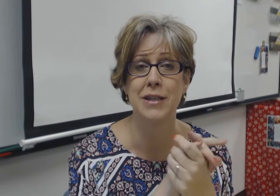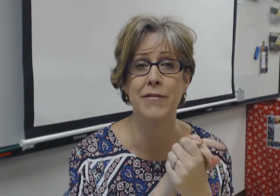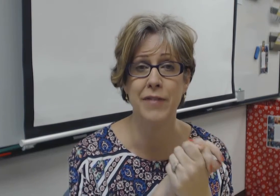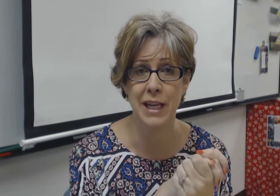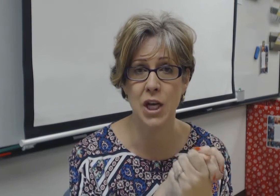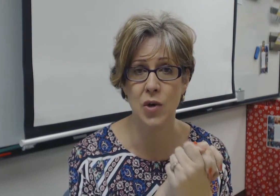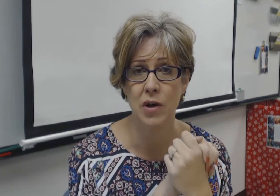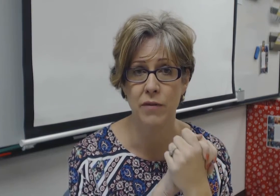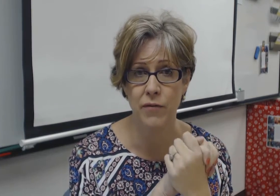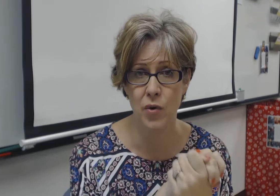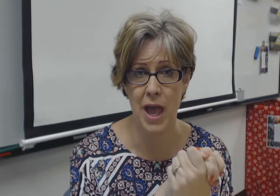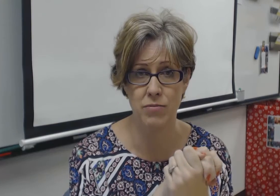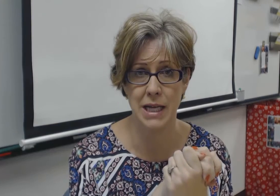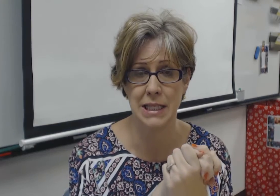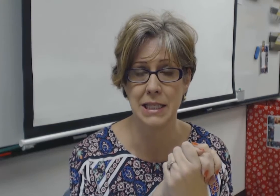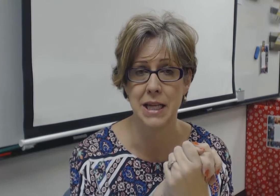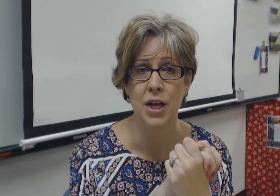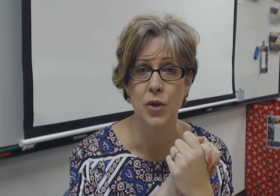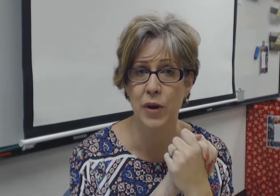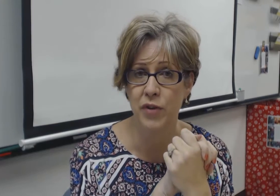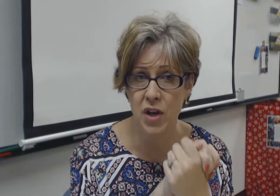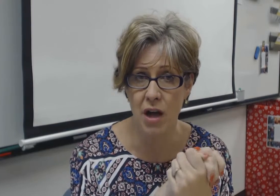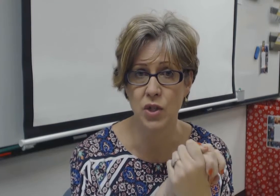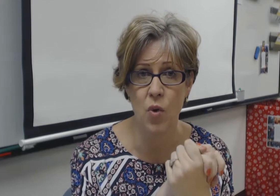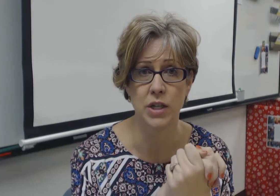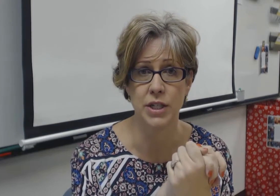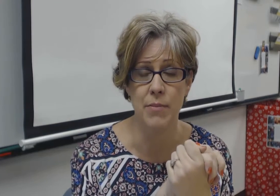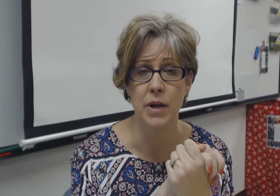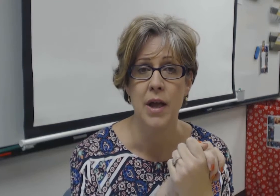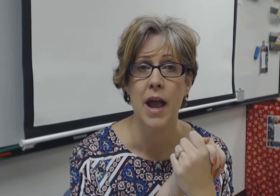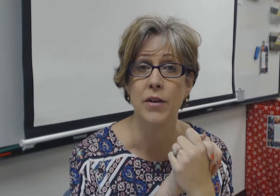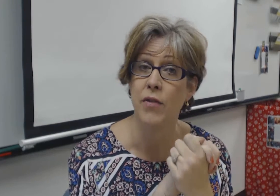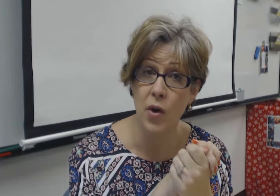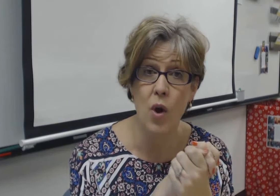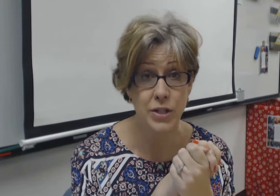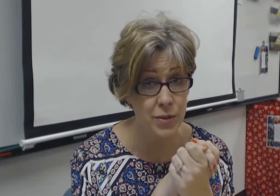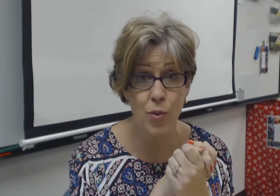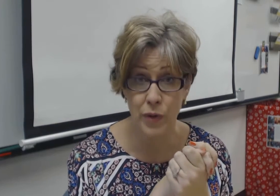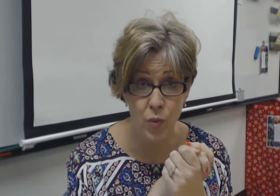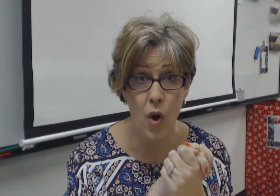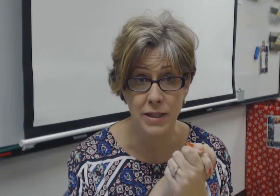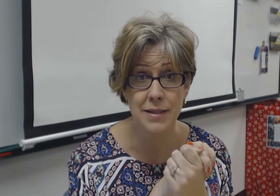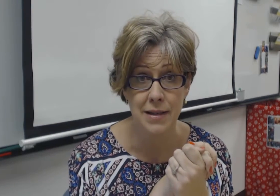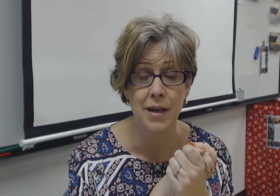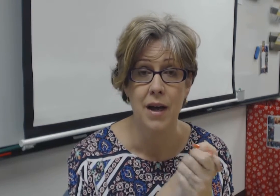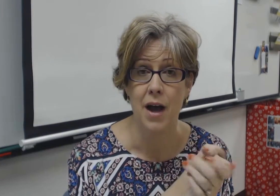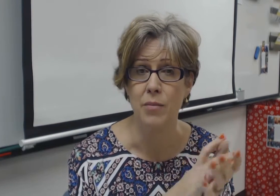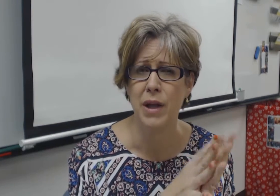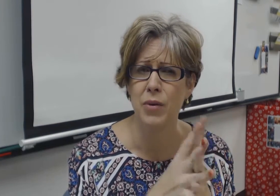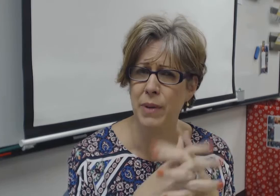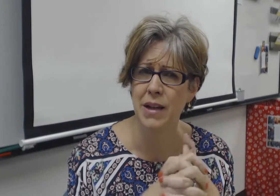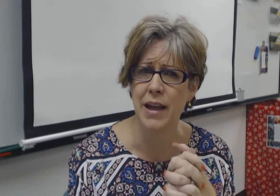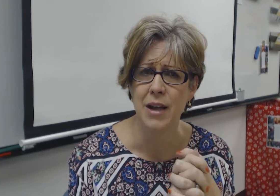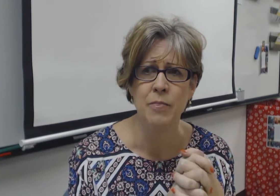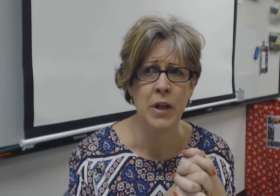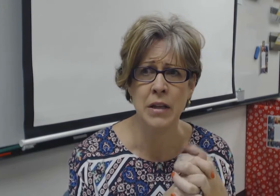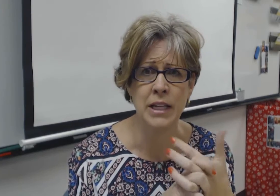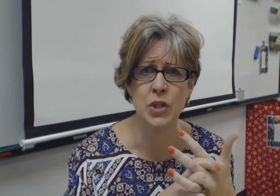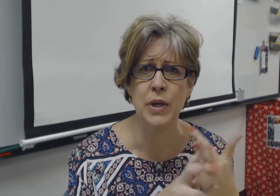the video vocab lessons. You have got to watch them, and you've got to watch them more than once. It would be like doing